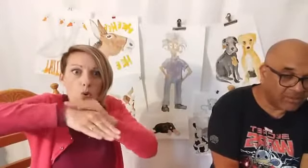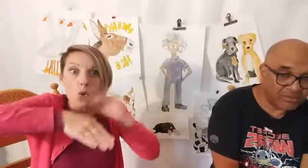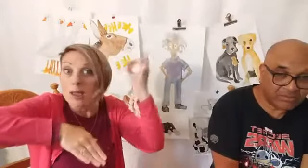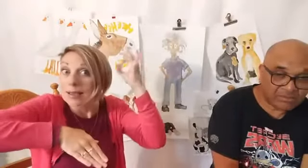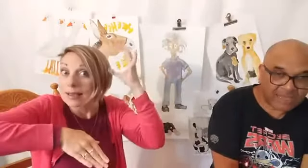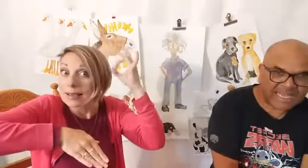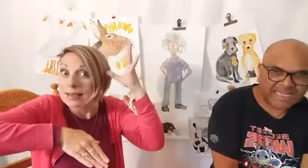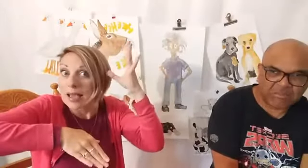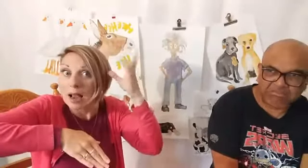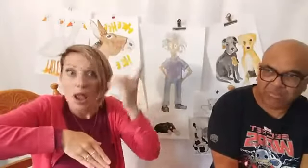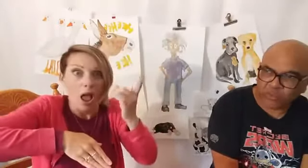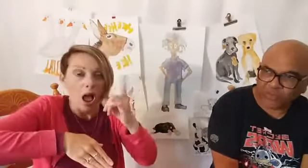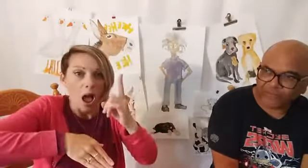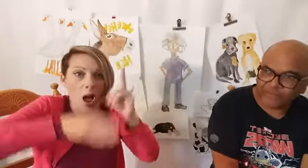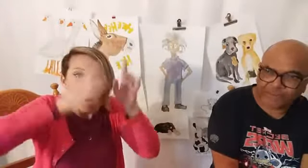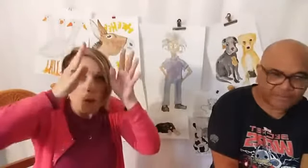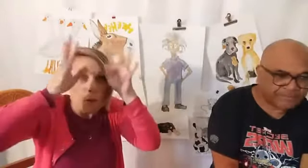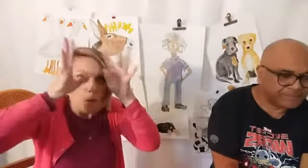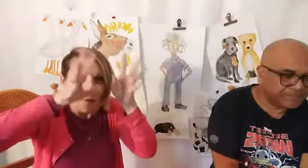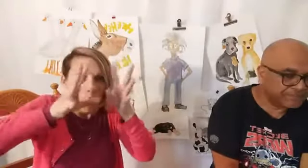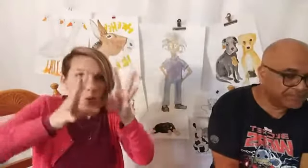yellow, and it moved.